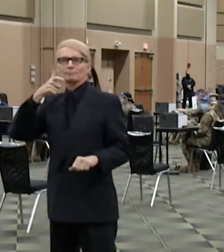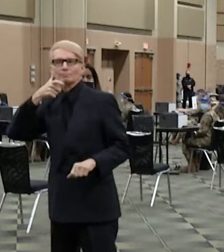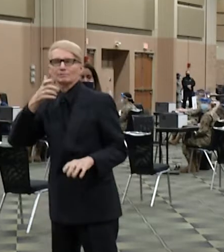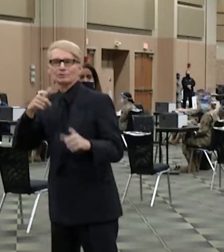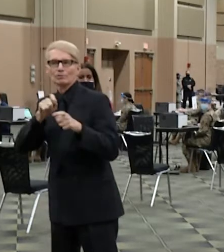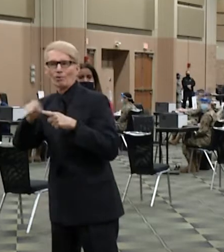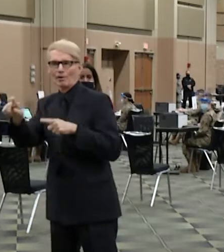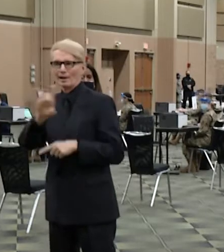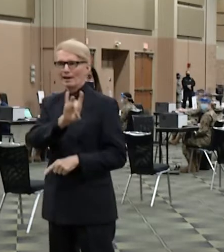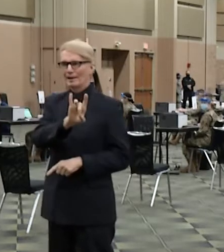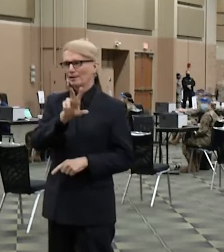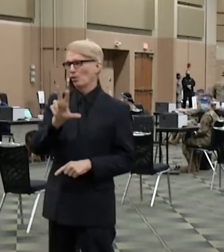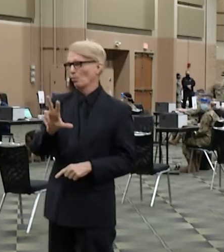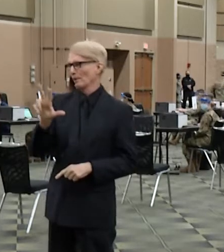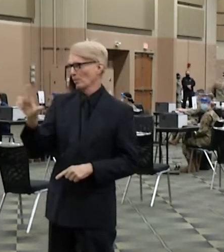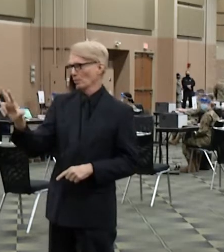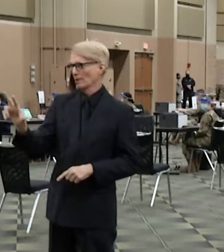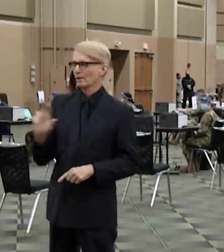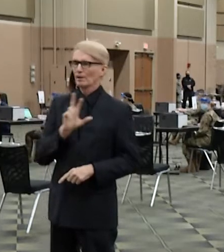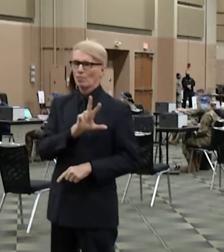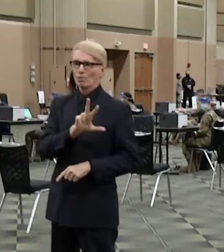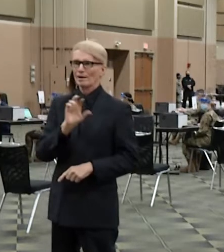is